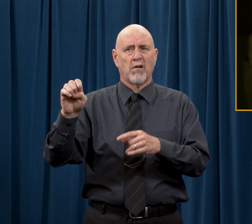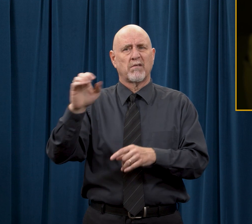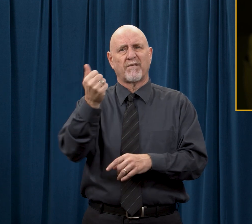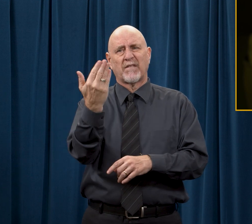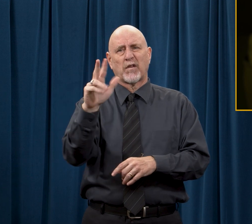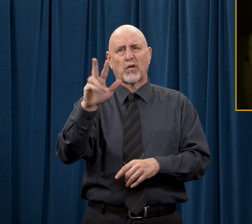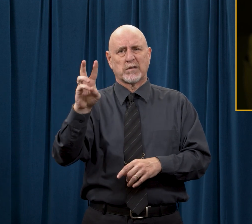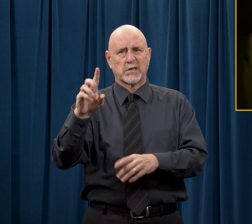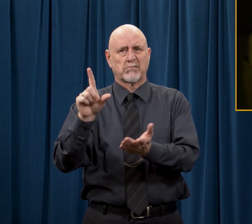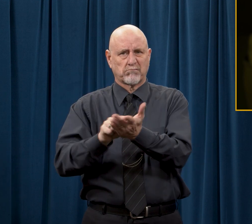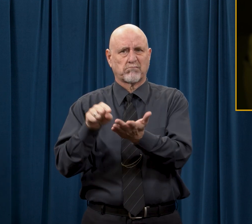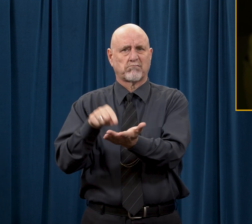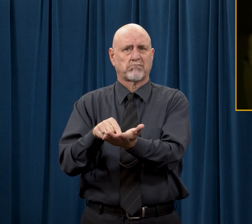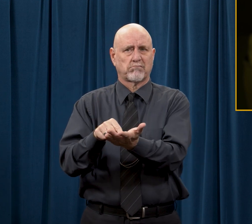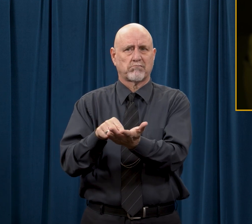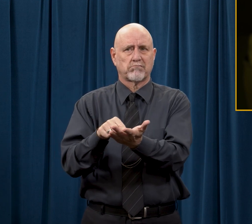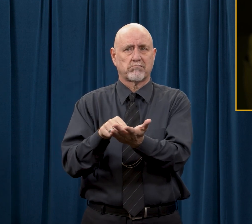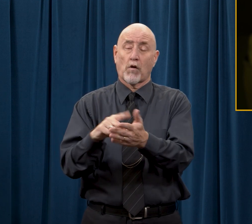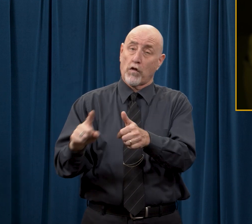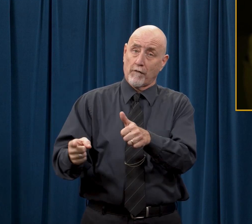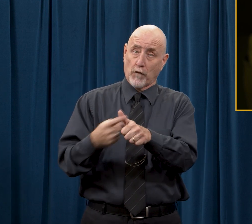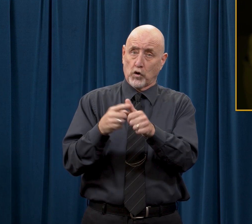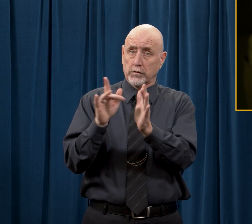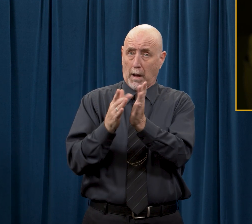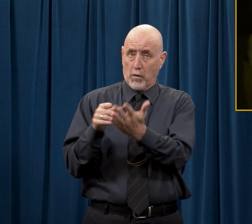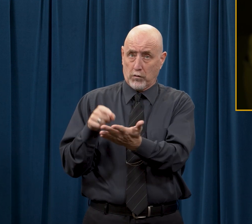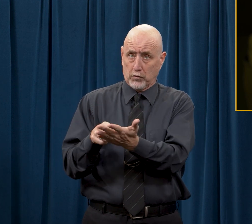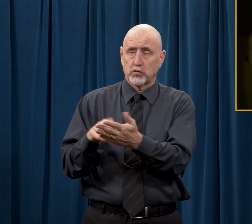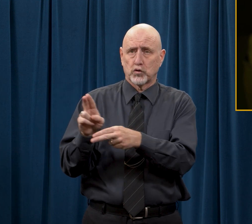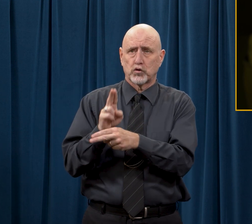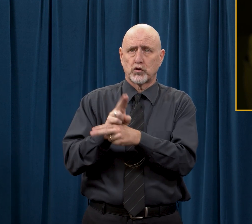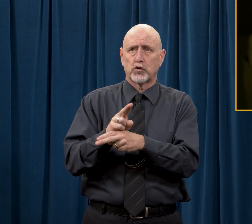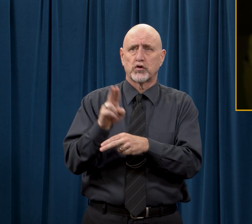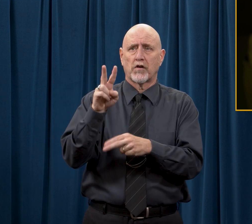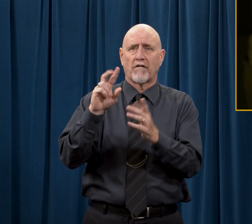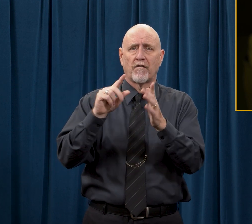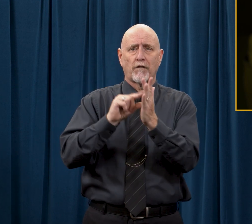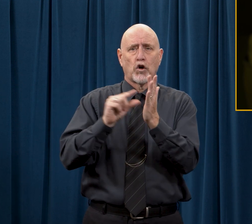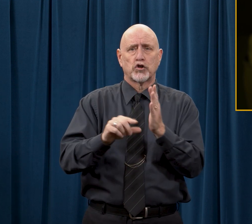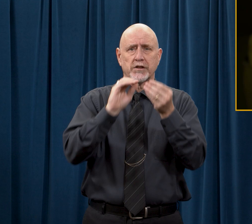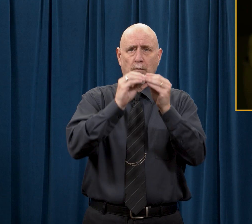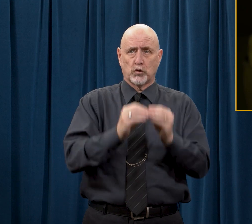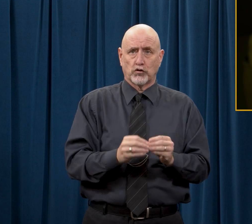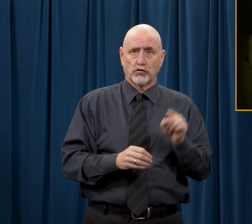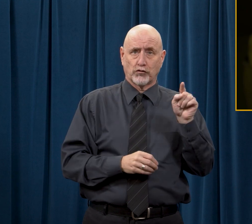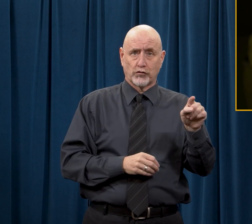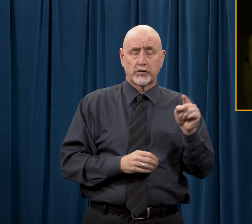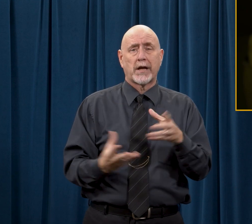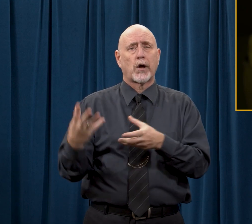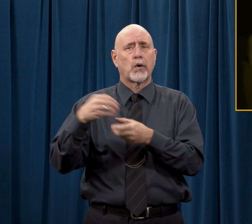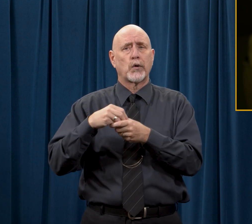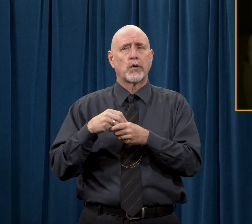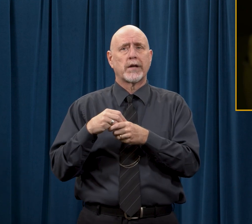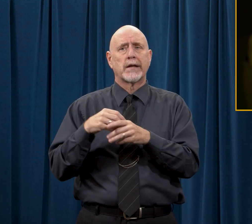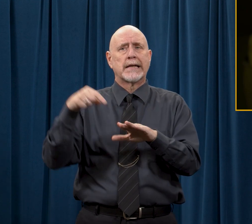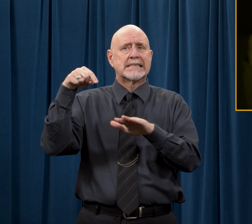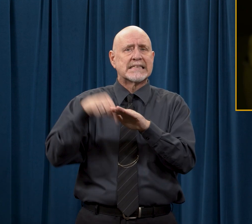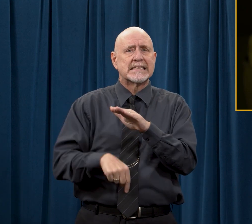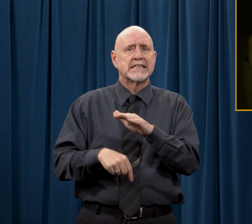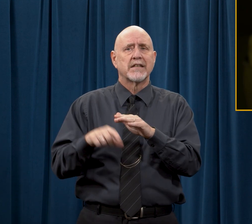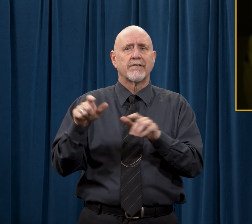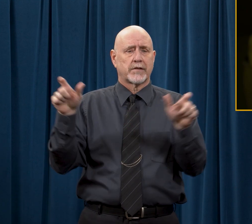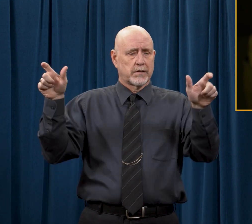in 1536. It was the first Bible to use verse numbers. It also